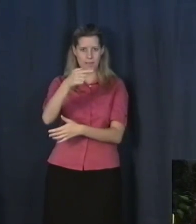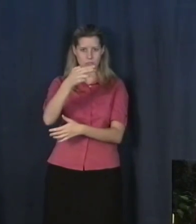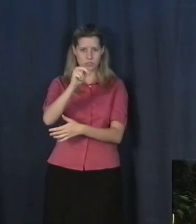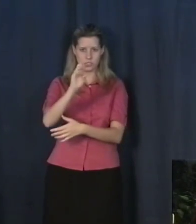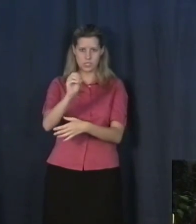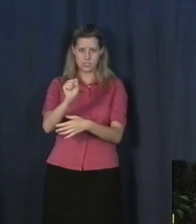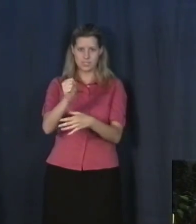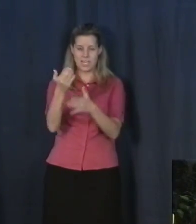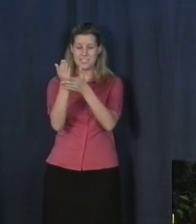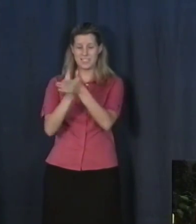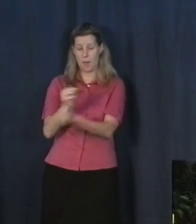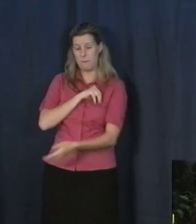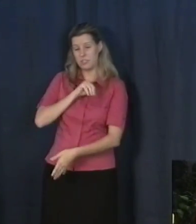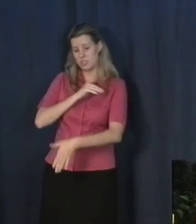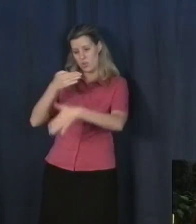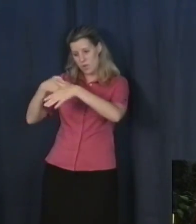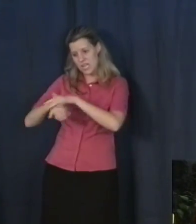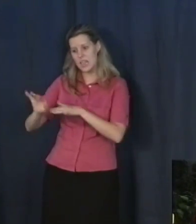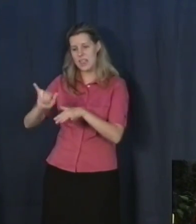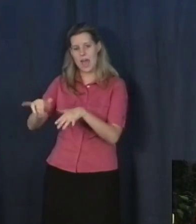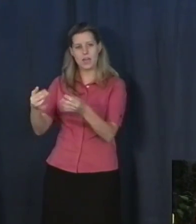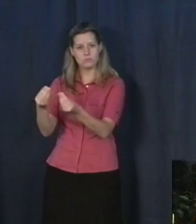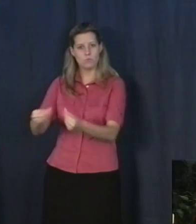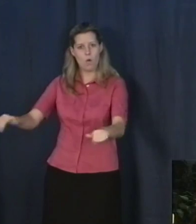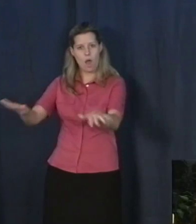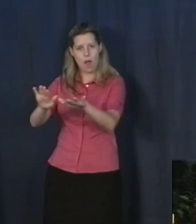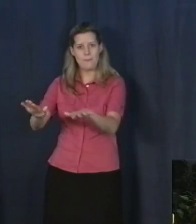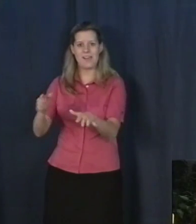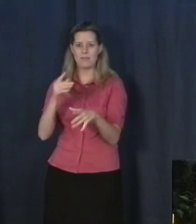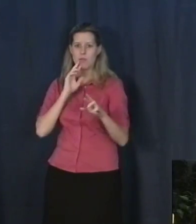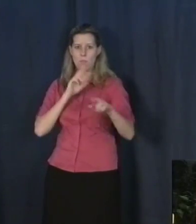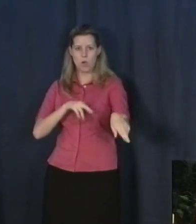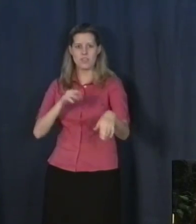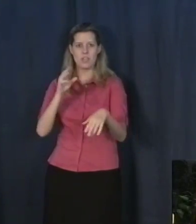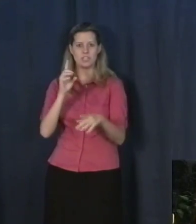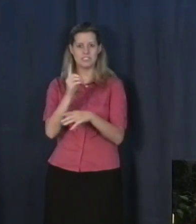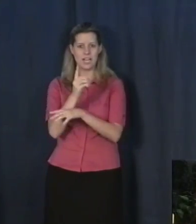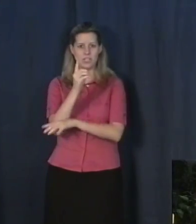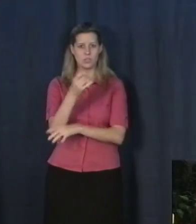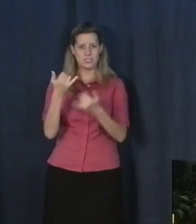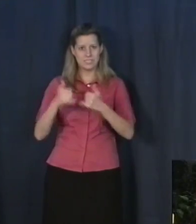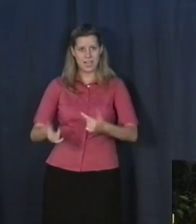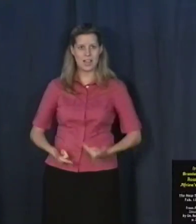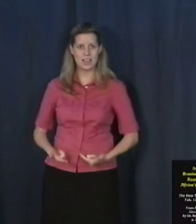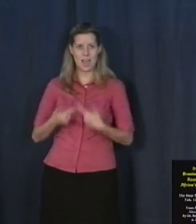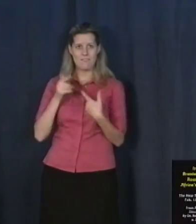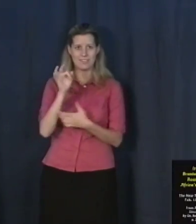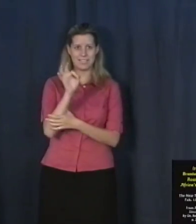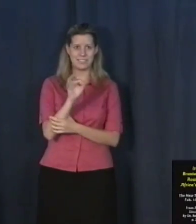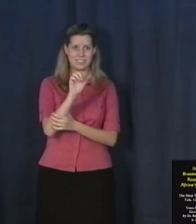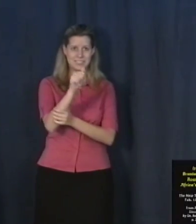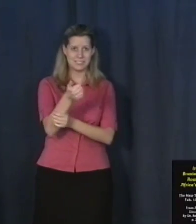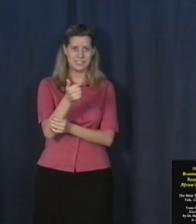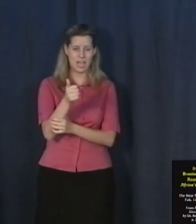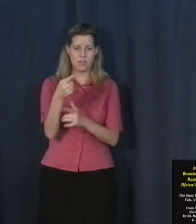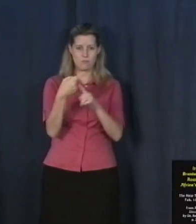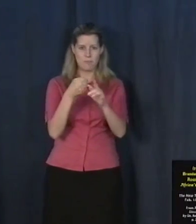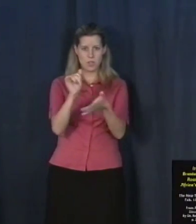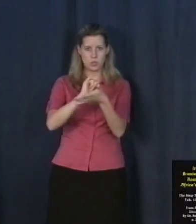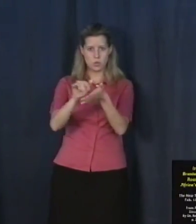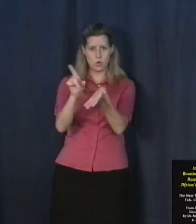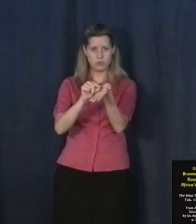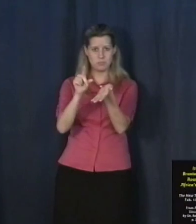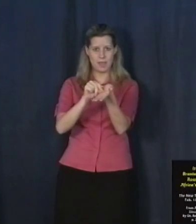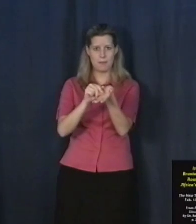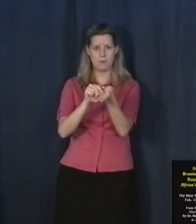missionaries went into that swamp and reported there are dinosaurs still alive. In 1910, an article came out in the New York newspaper after folks